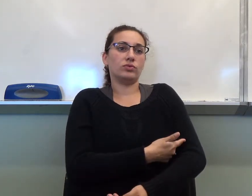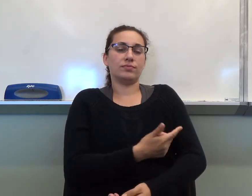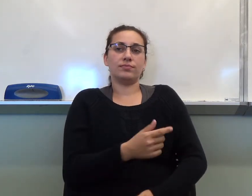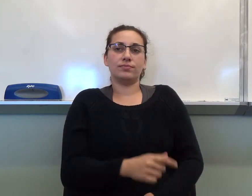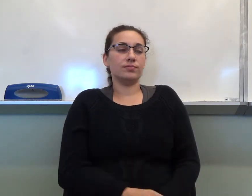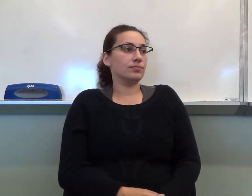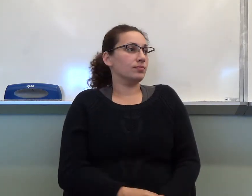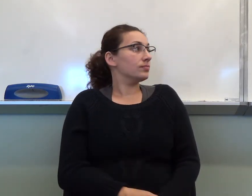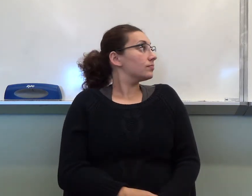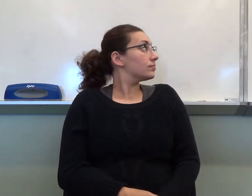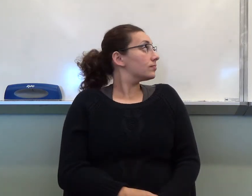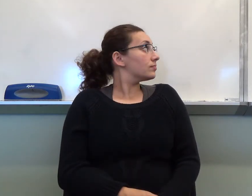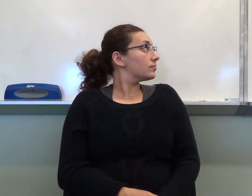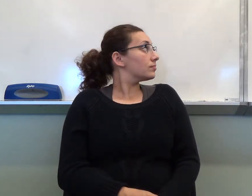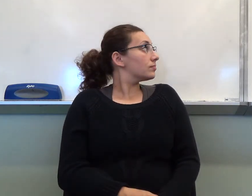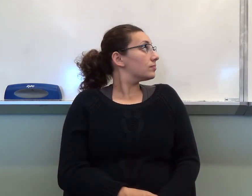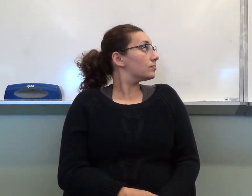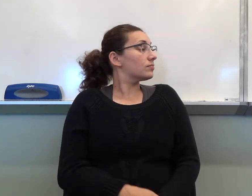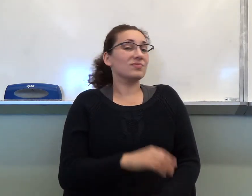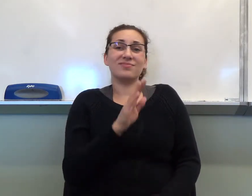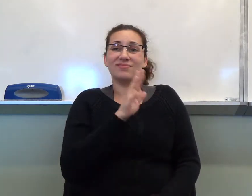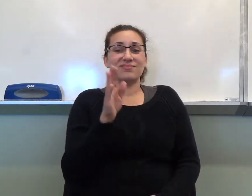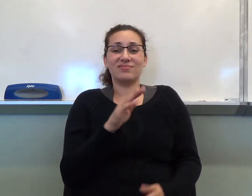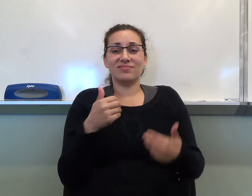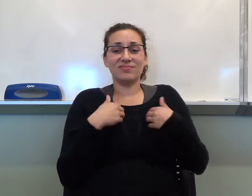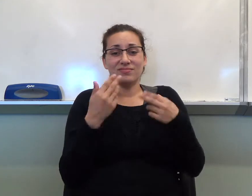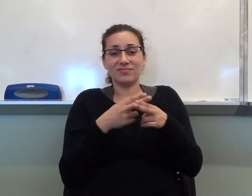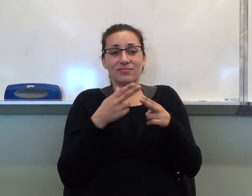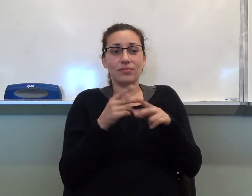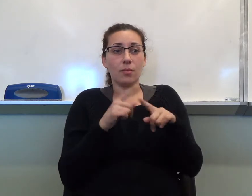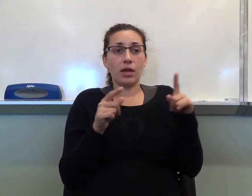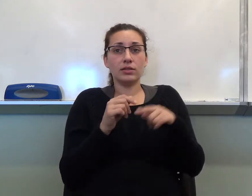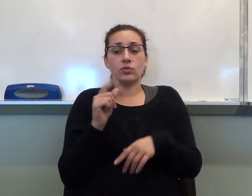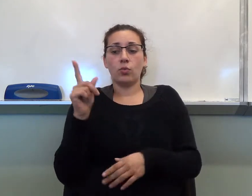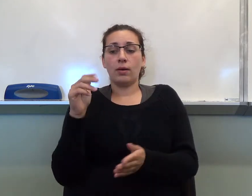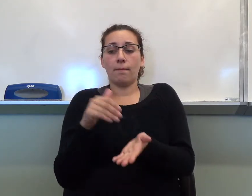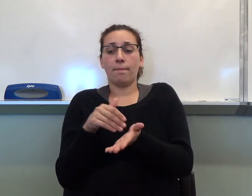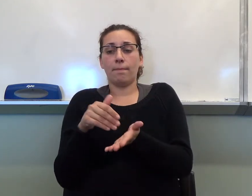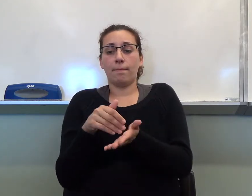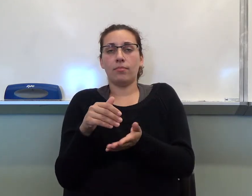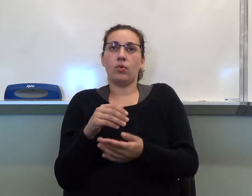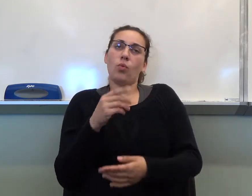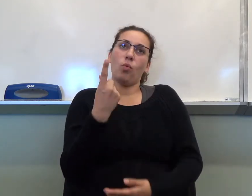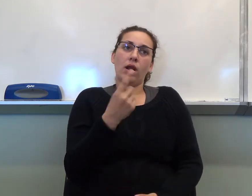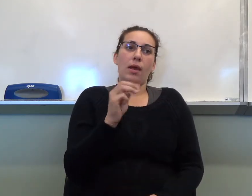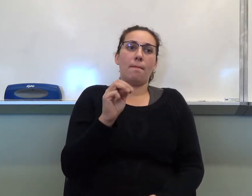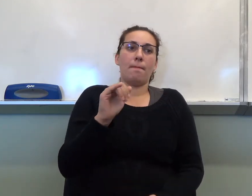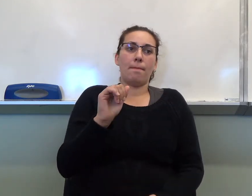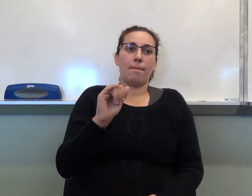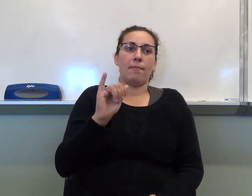As I say, these two are never given a name, but this is a millionth of a liter. In other words, 1